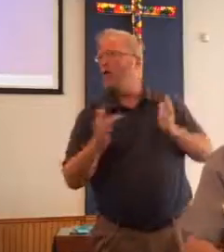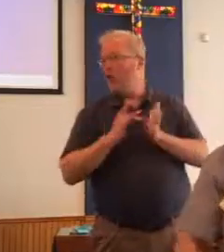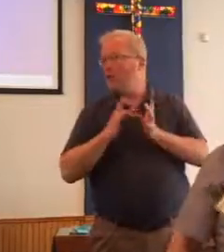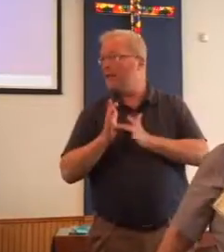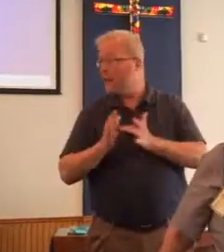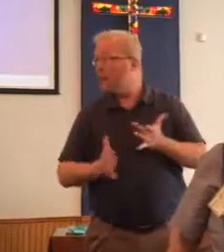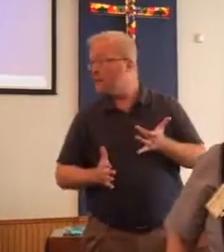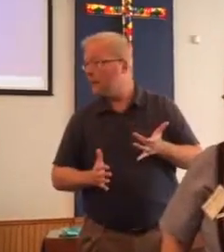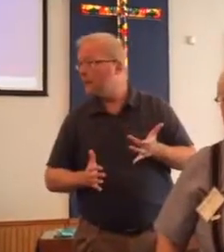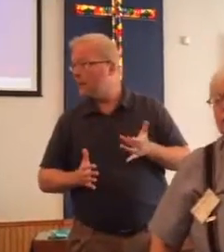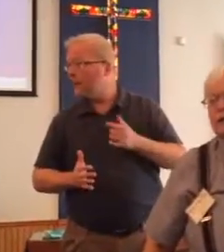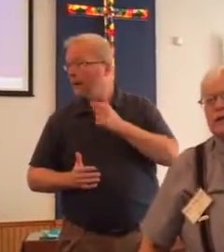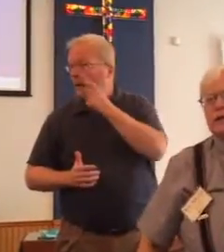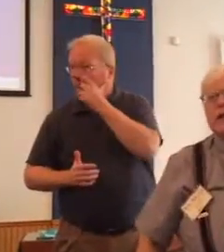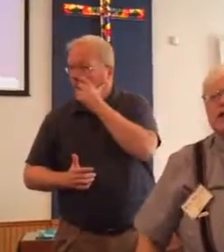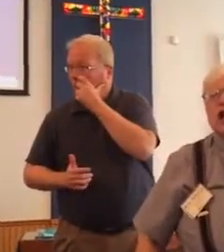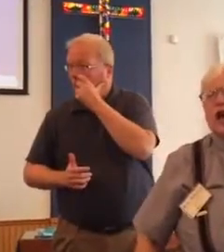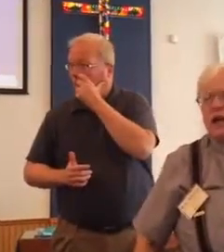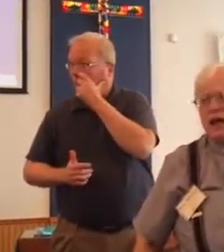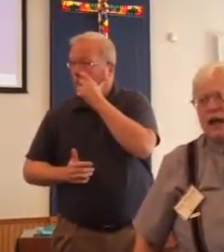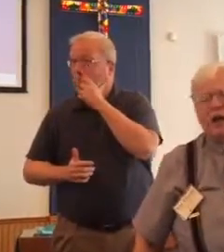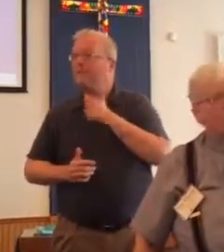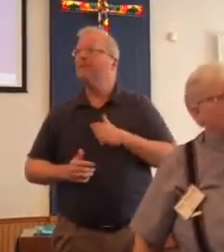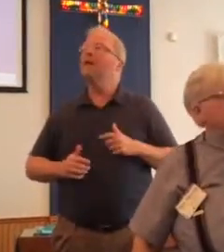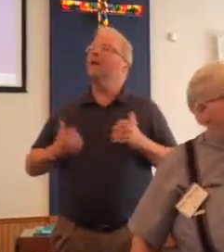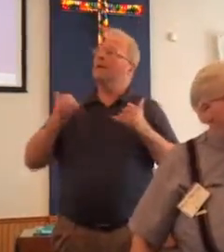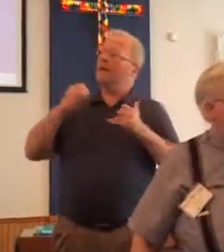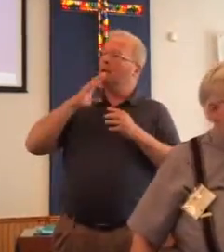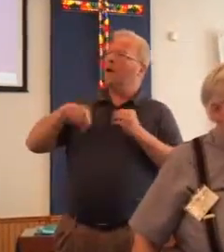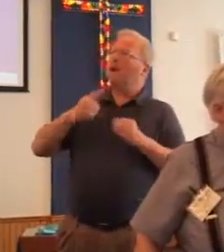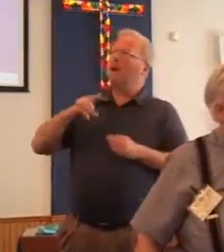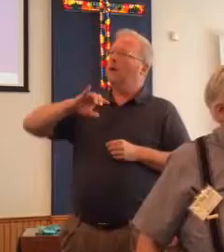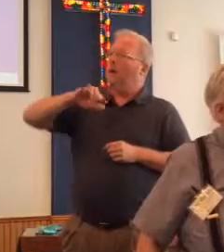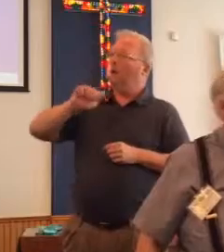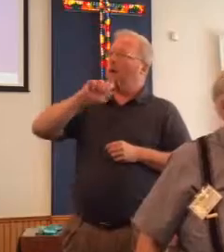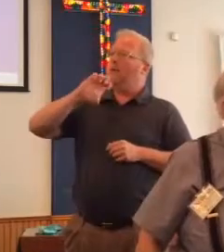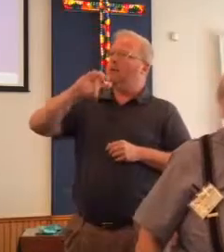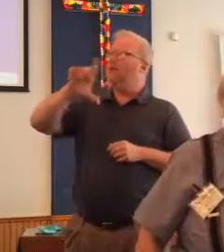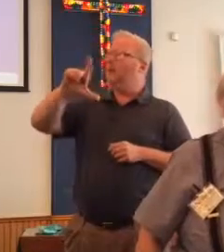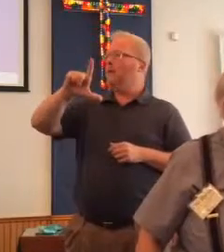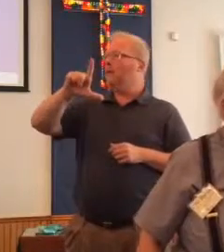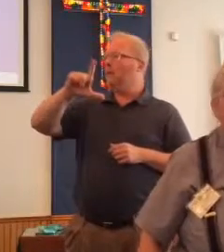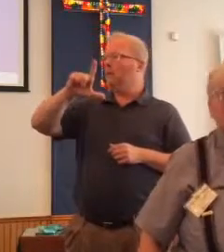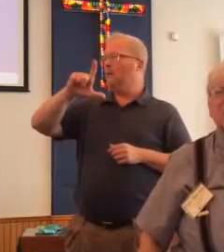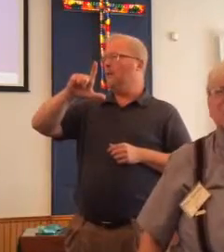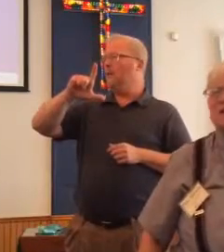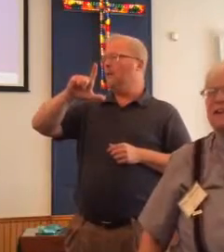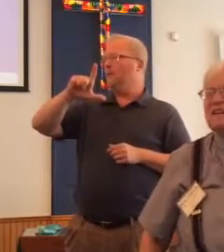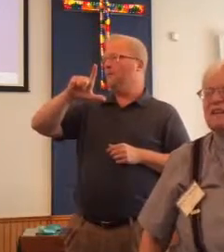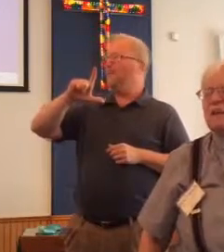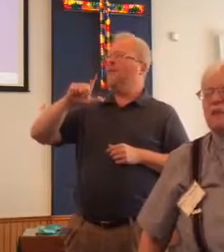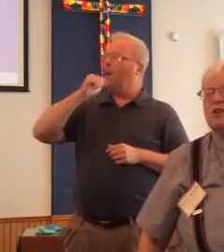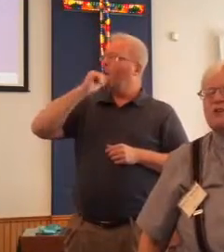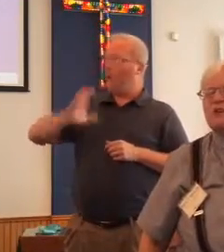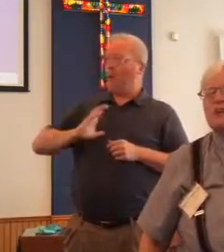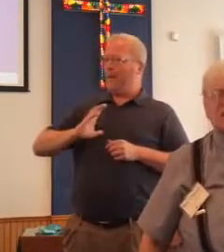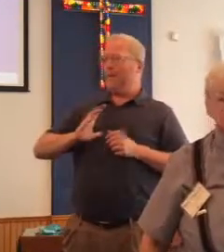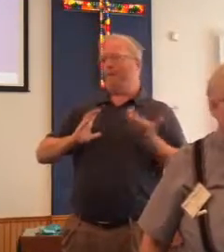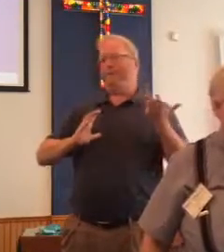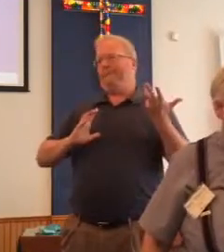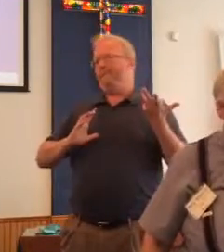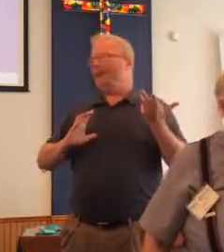And today we're going to talk about Jael or Yael or Jael, depending upon